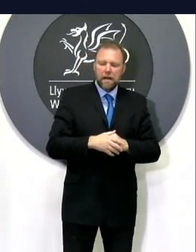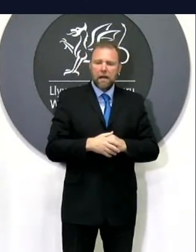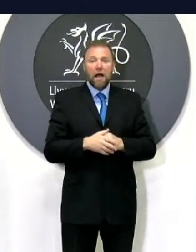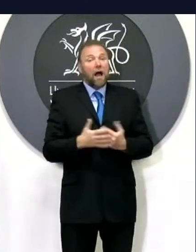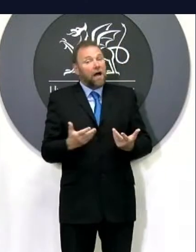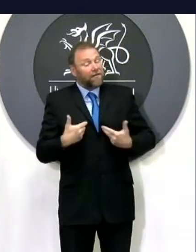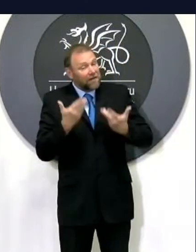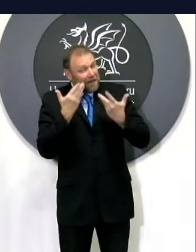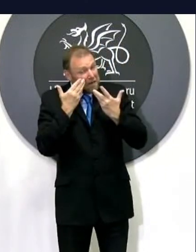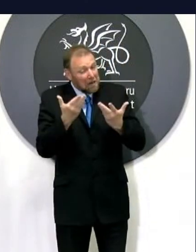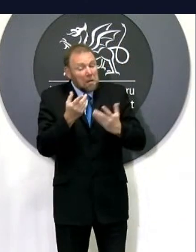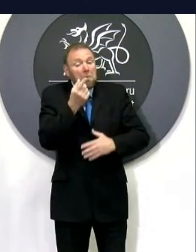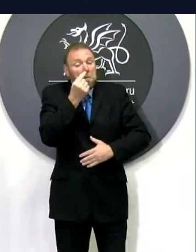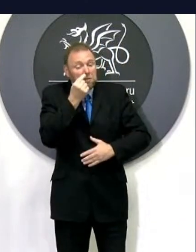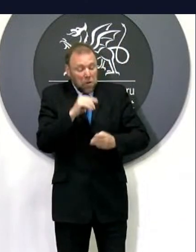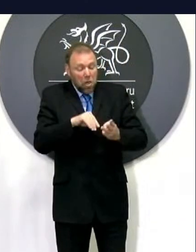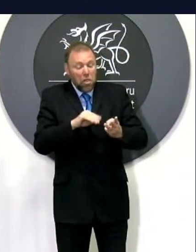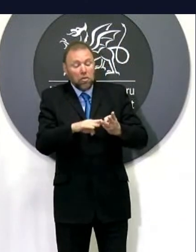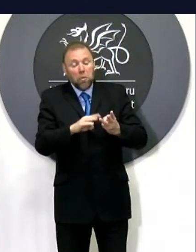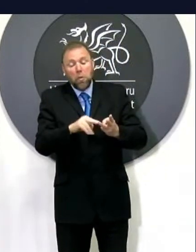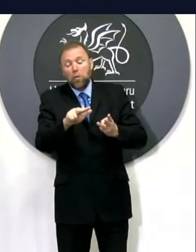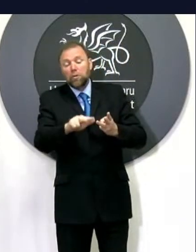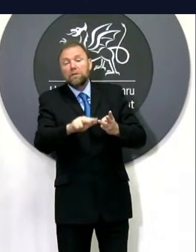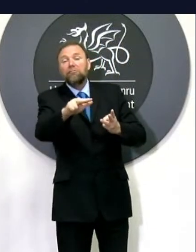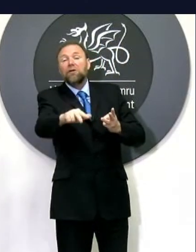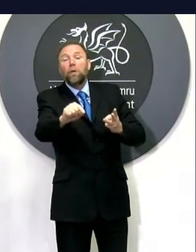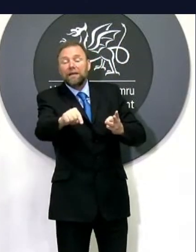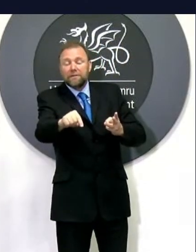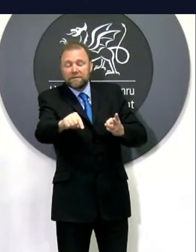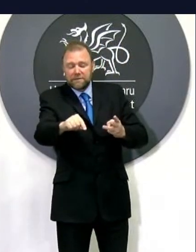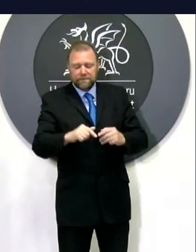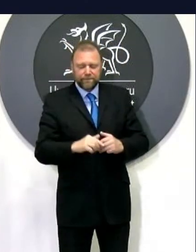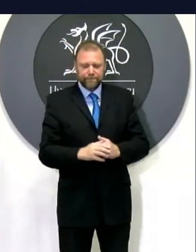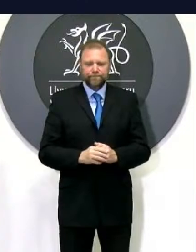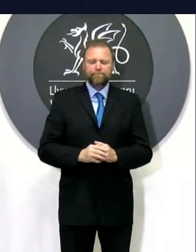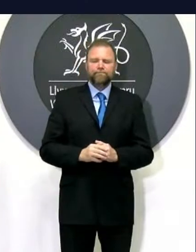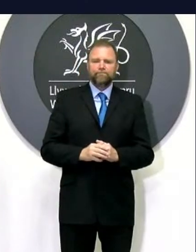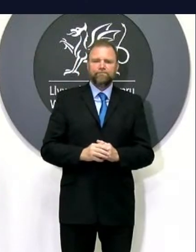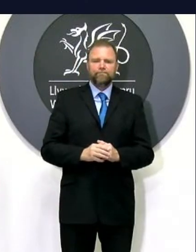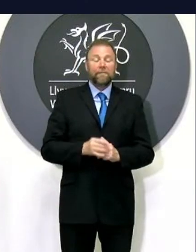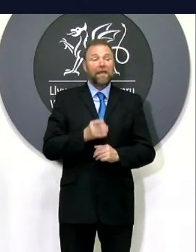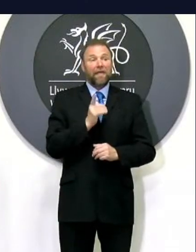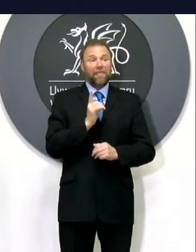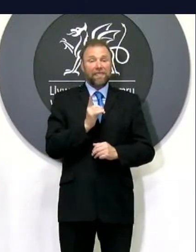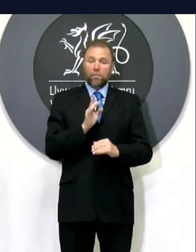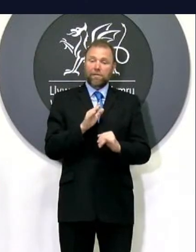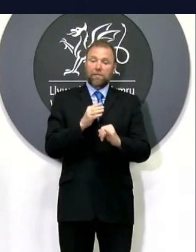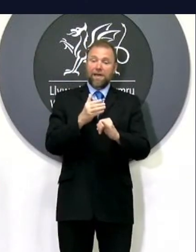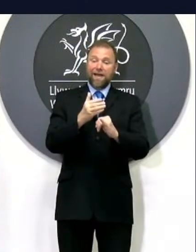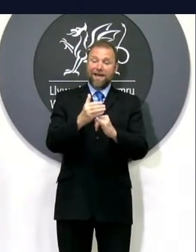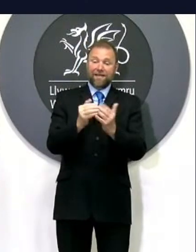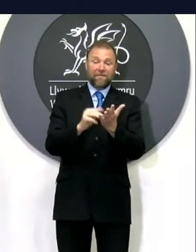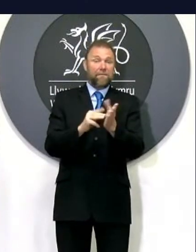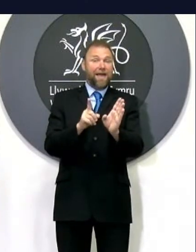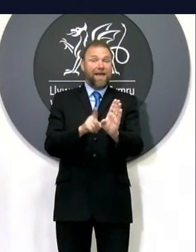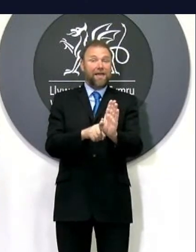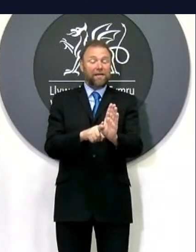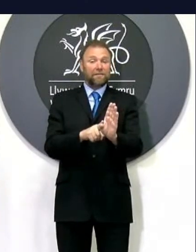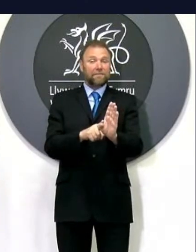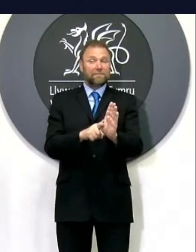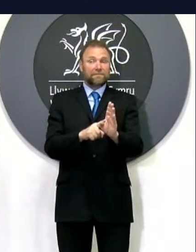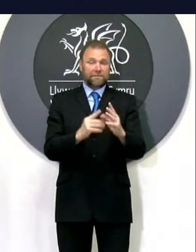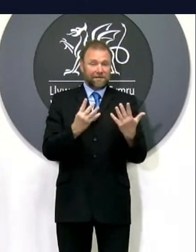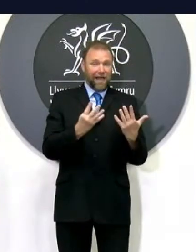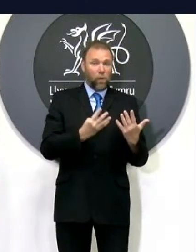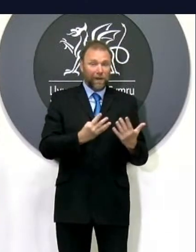what would happen in the three-week cycle or be considered in the three-week cycle after that. That will take us to the end of May.